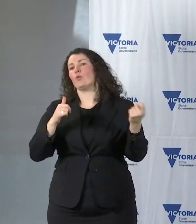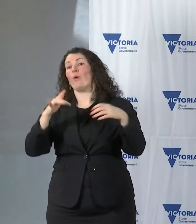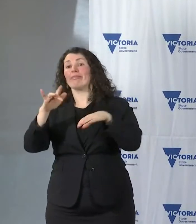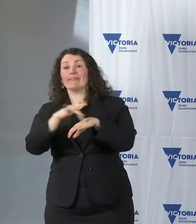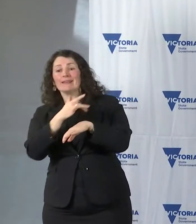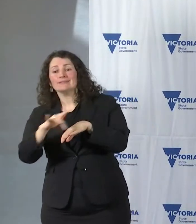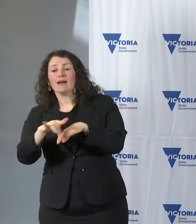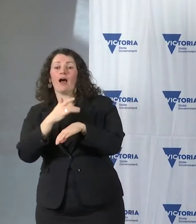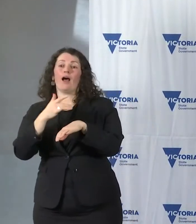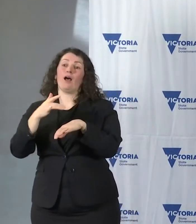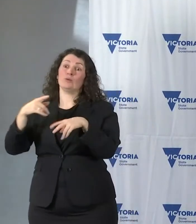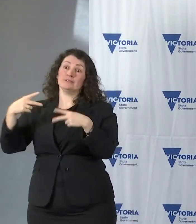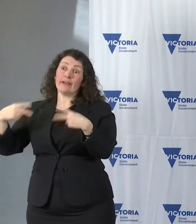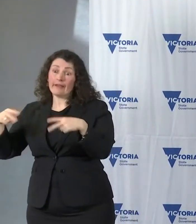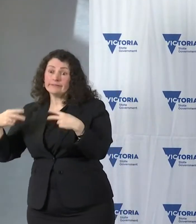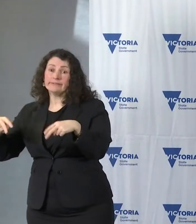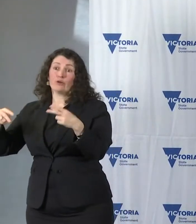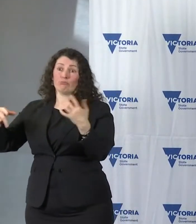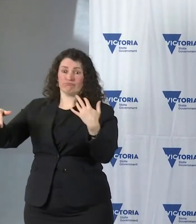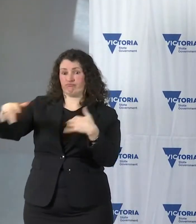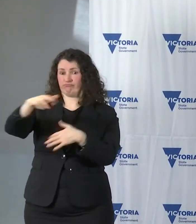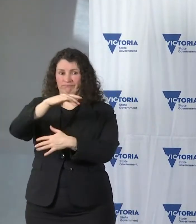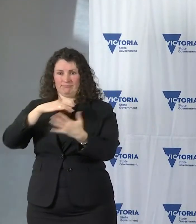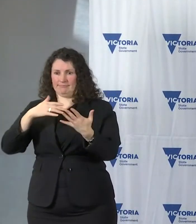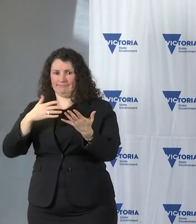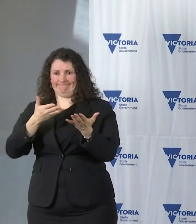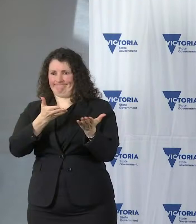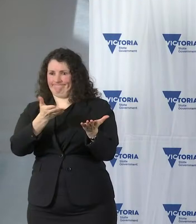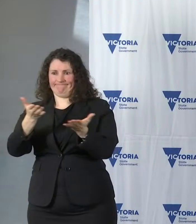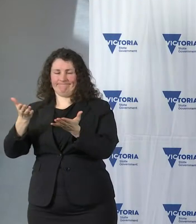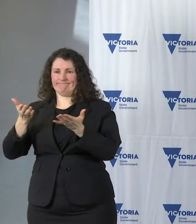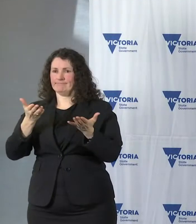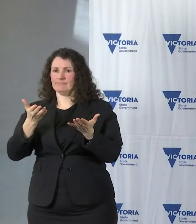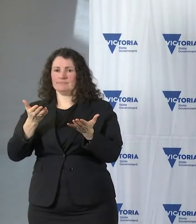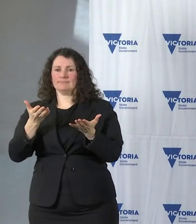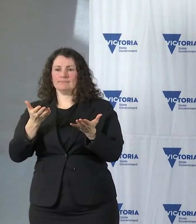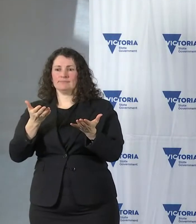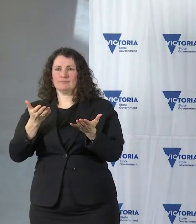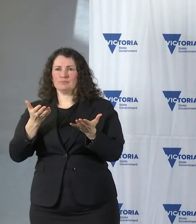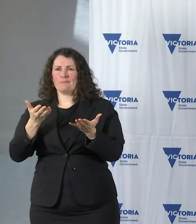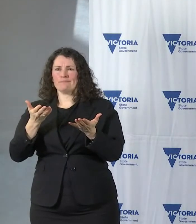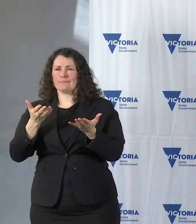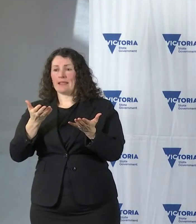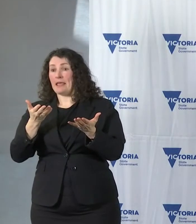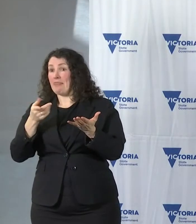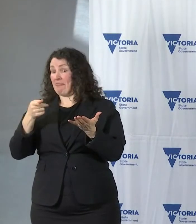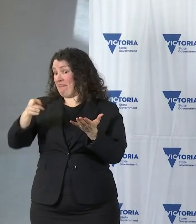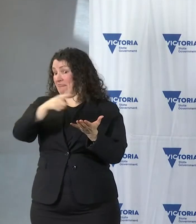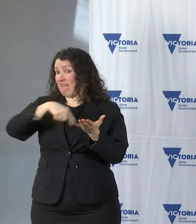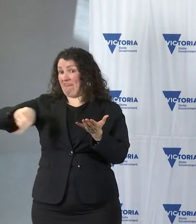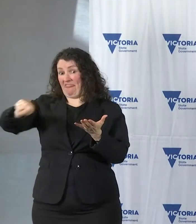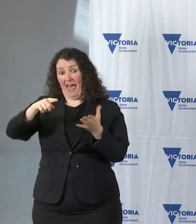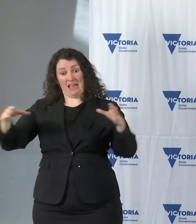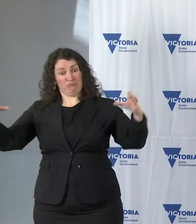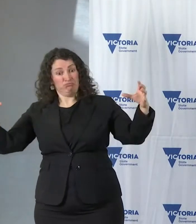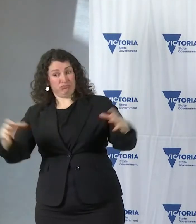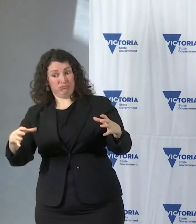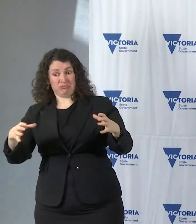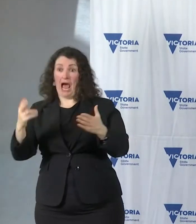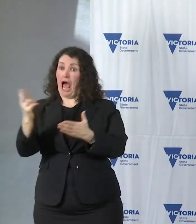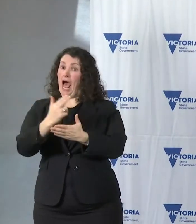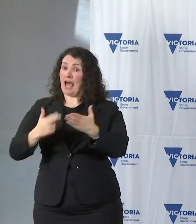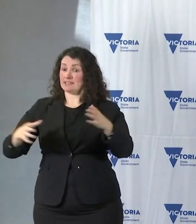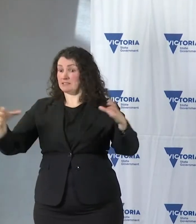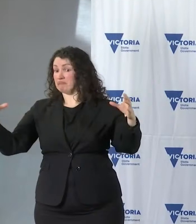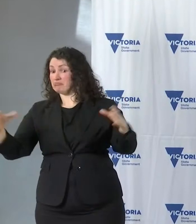events for patrons to be able to prove they've been vaccinated to go in. What's government's thoughts on